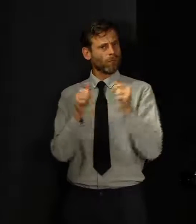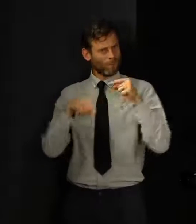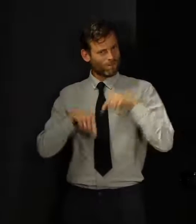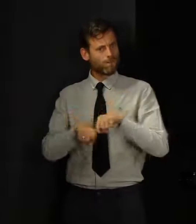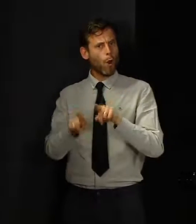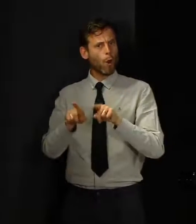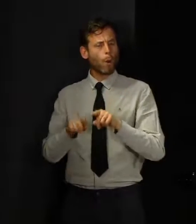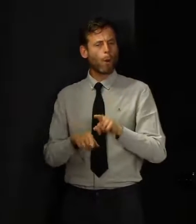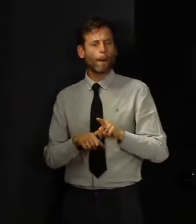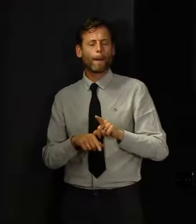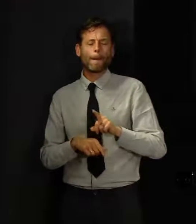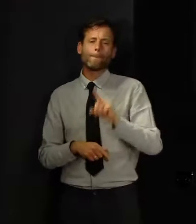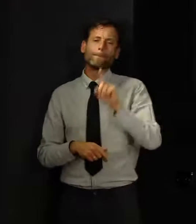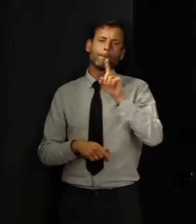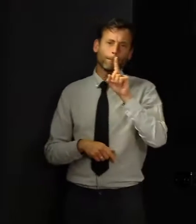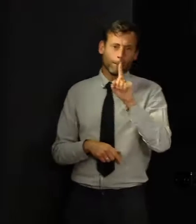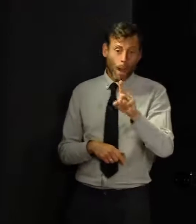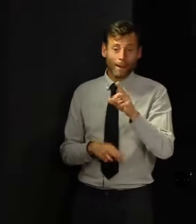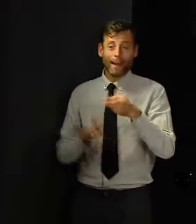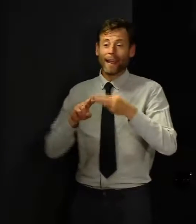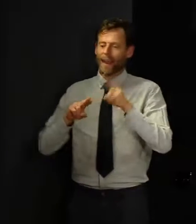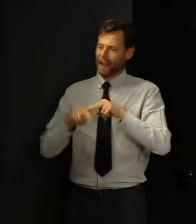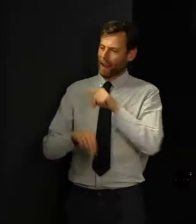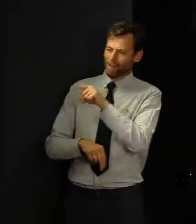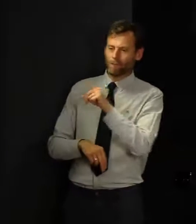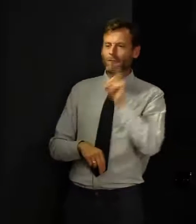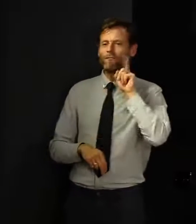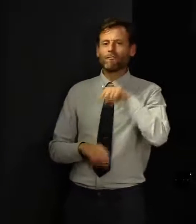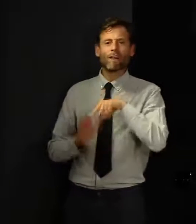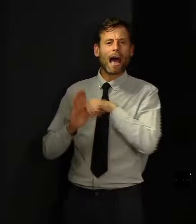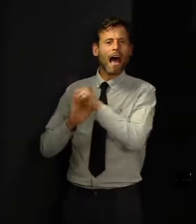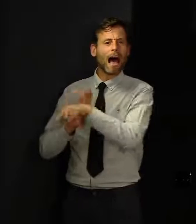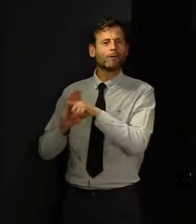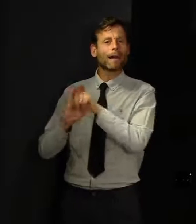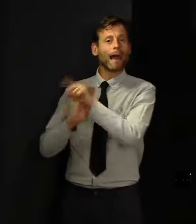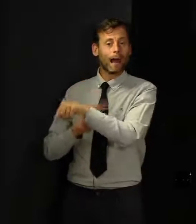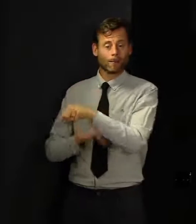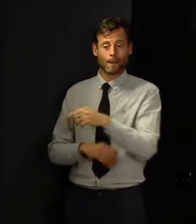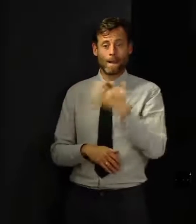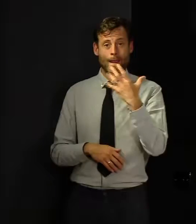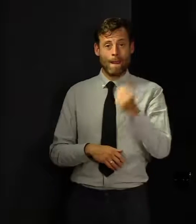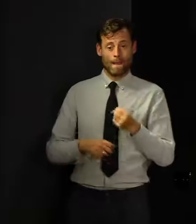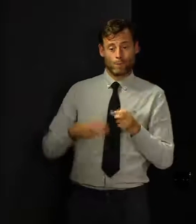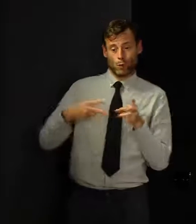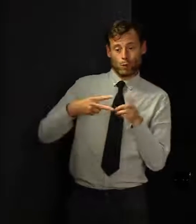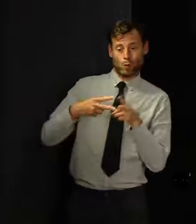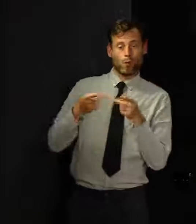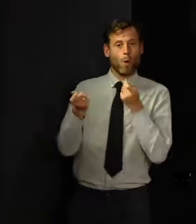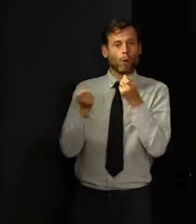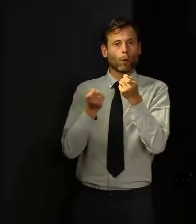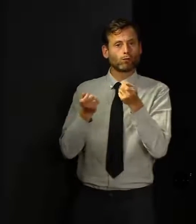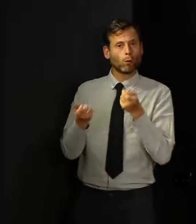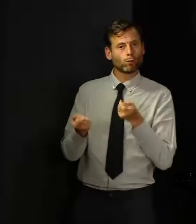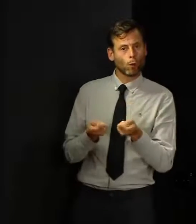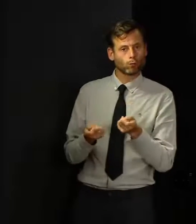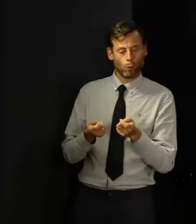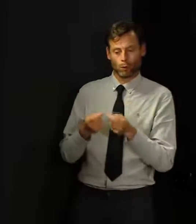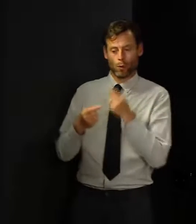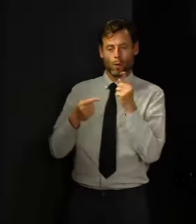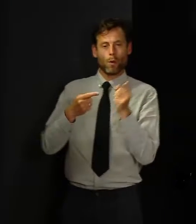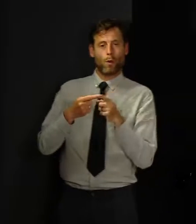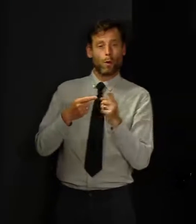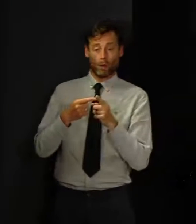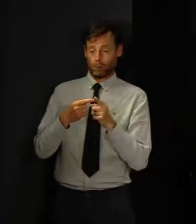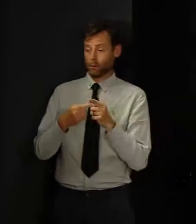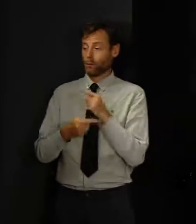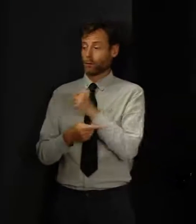But where enforcement action is necessary, there are enforcement powers there. There's two separate offences, one in relation to the disclosure